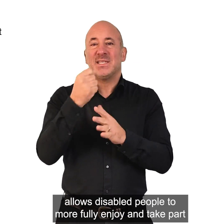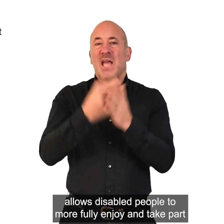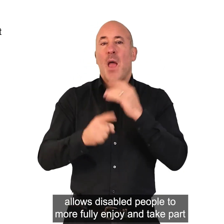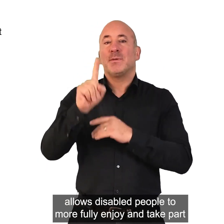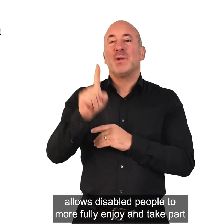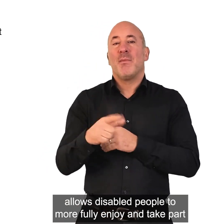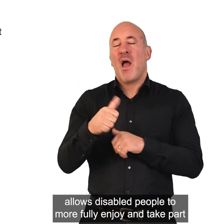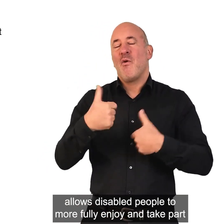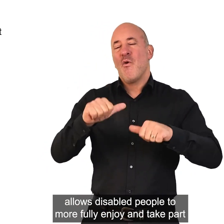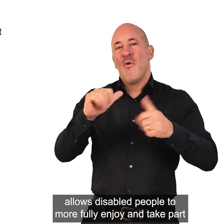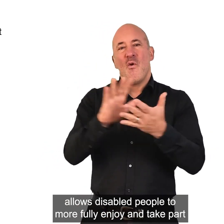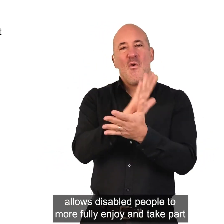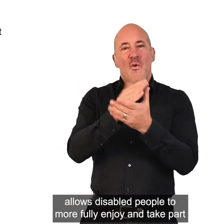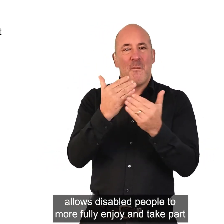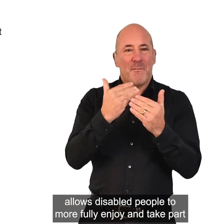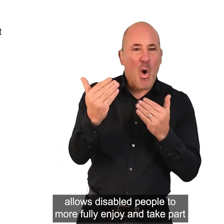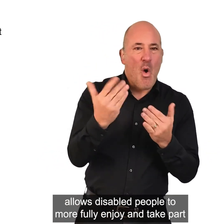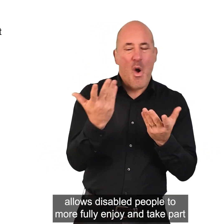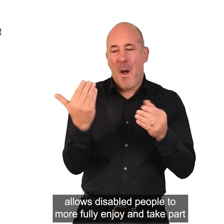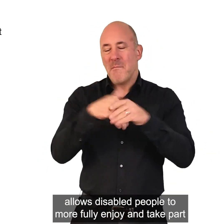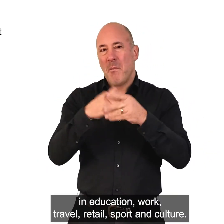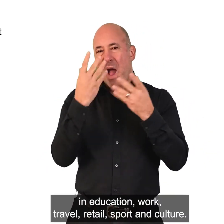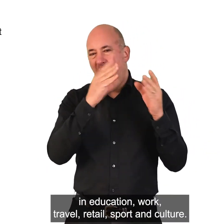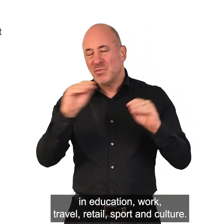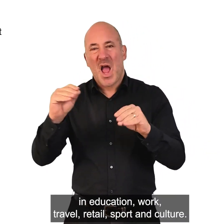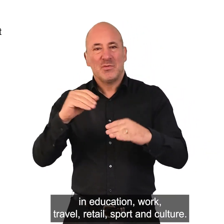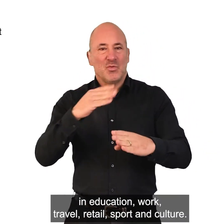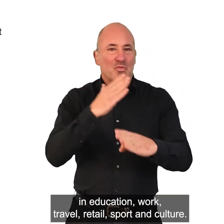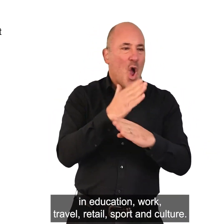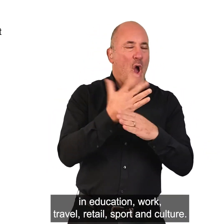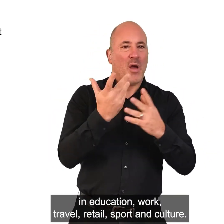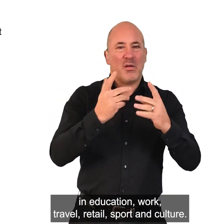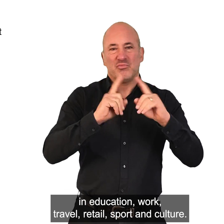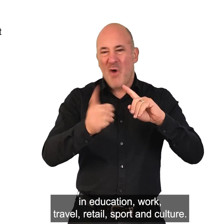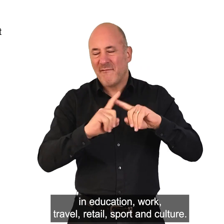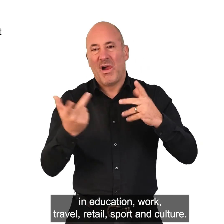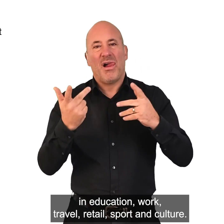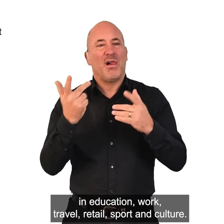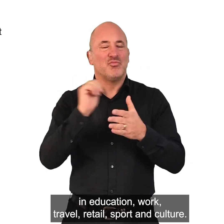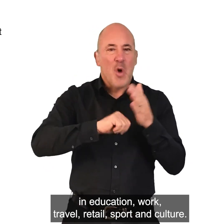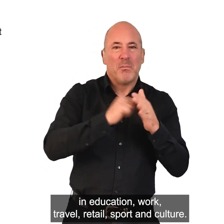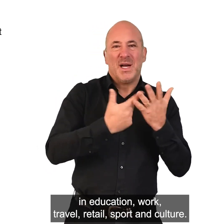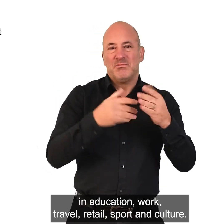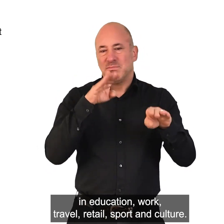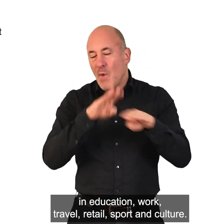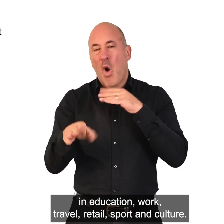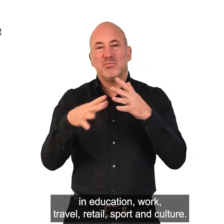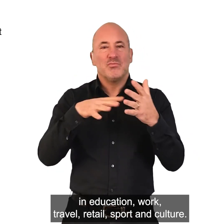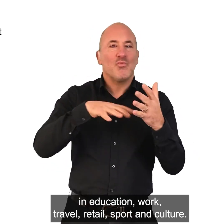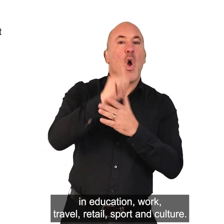allows disabled people to more fully enjoy and take part in education, work, travel, retail, sport and